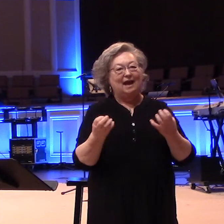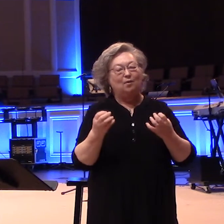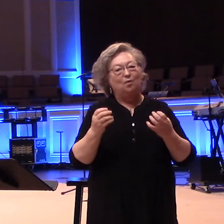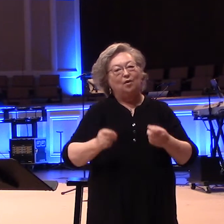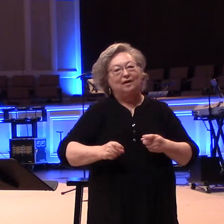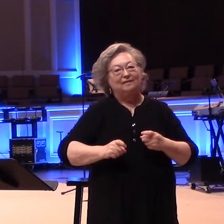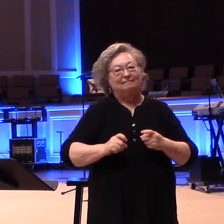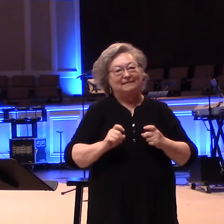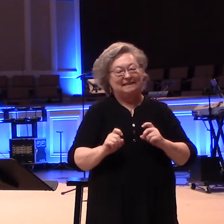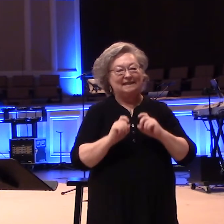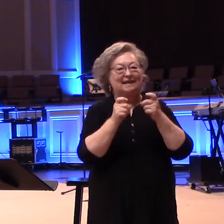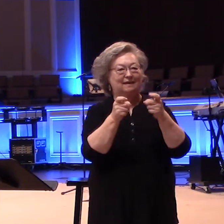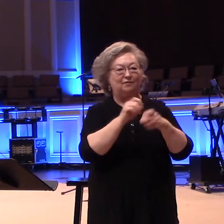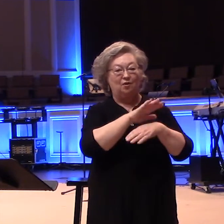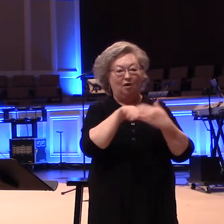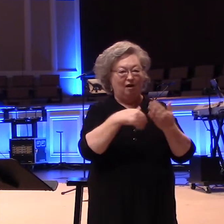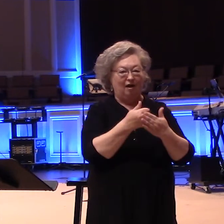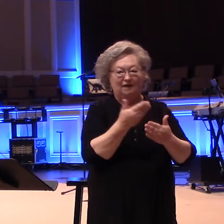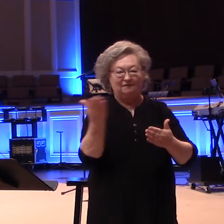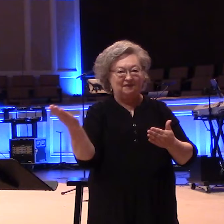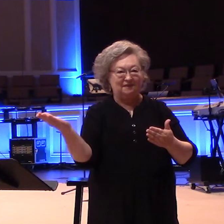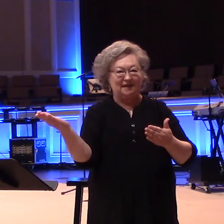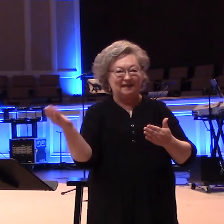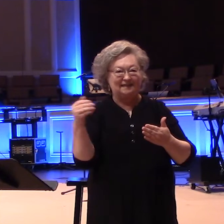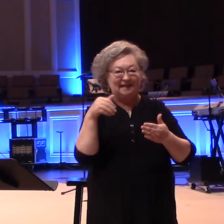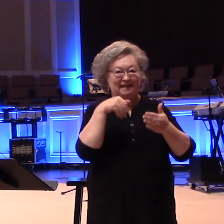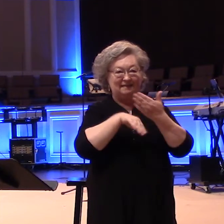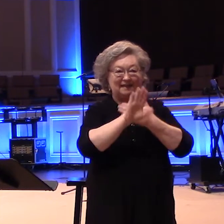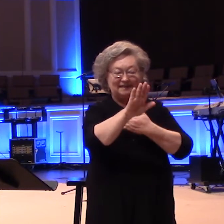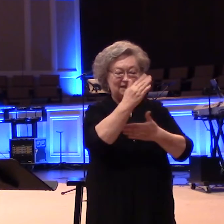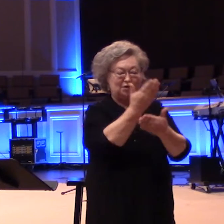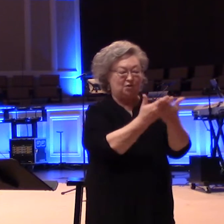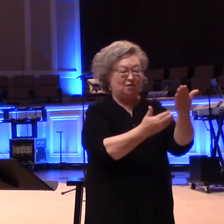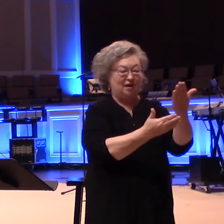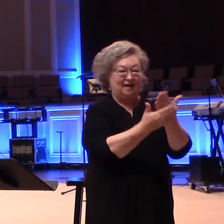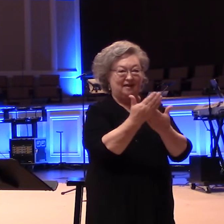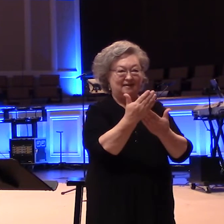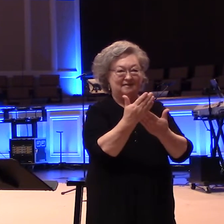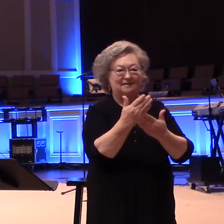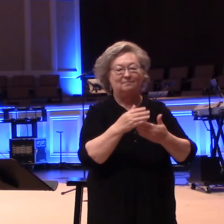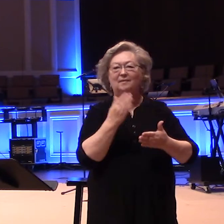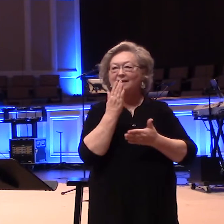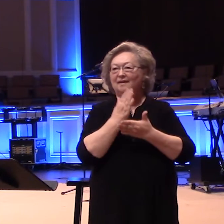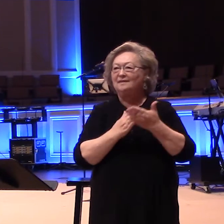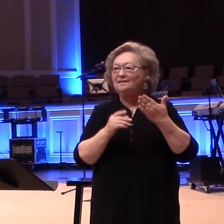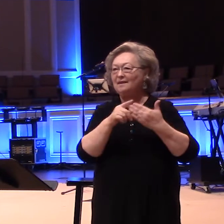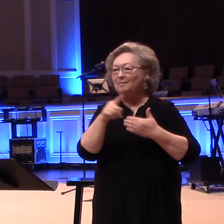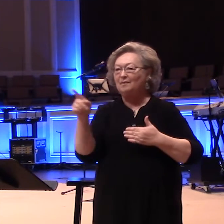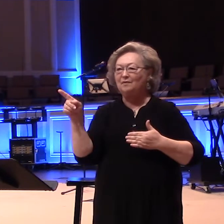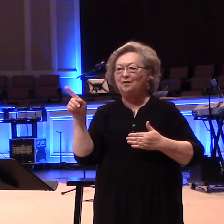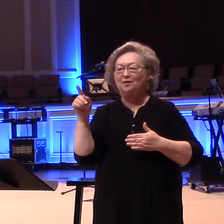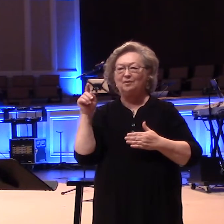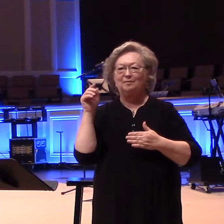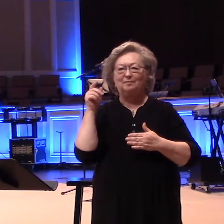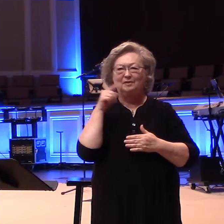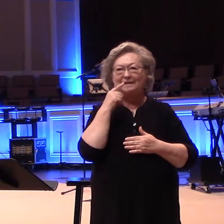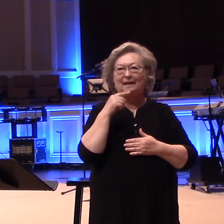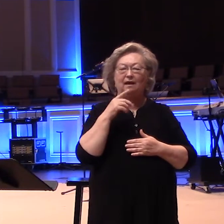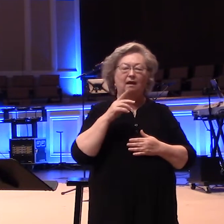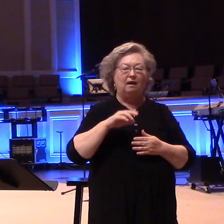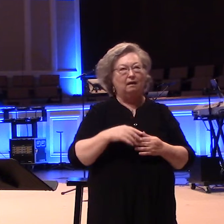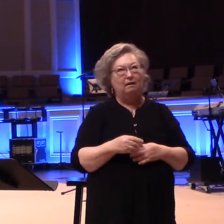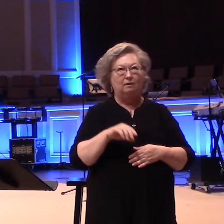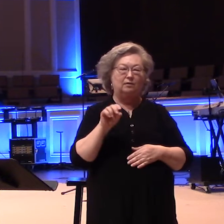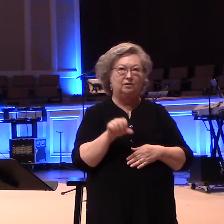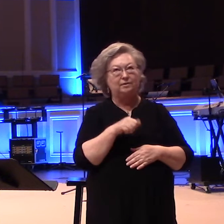you. Some of you, when you hear a sermon on tithing or giving, you think, oh, here we go again. Back in church, and they're wanting to